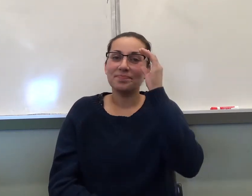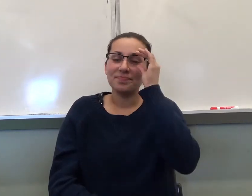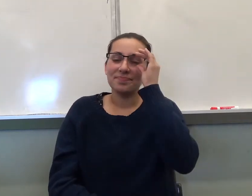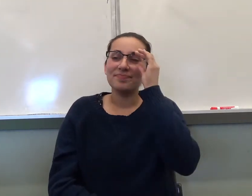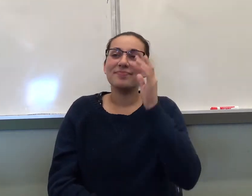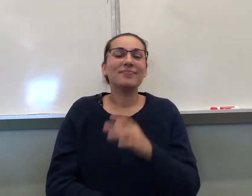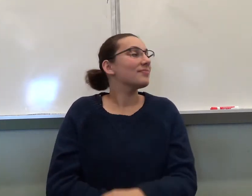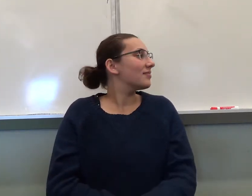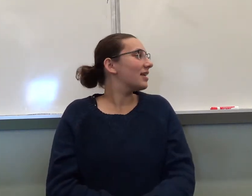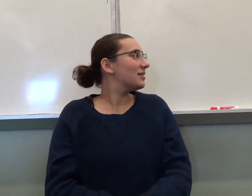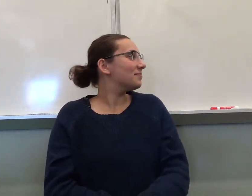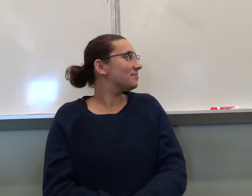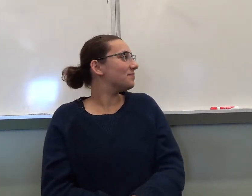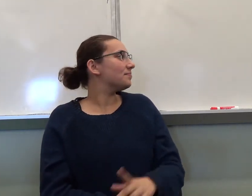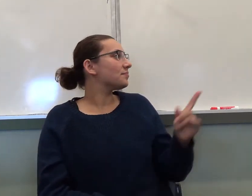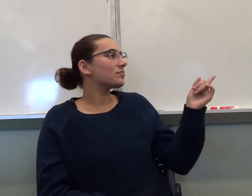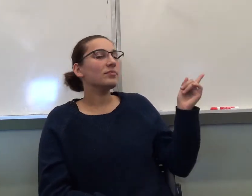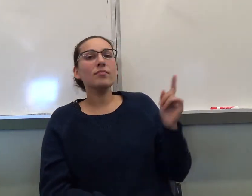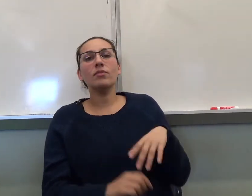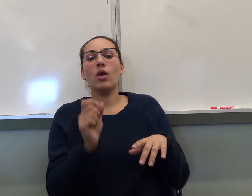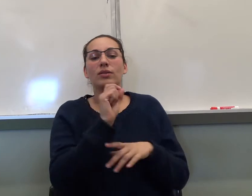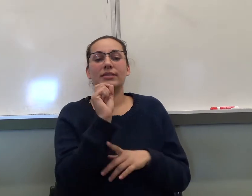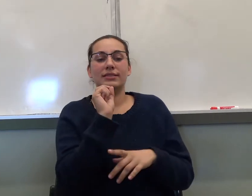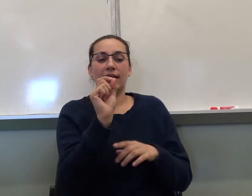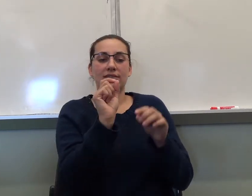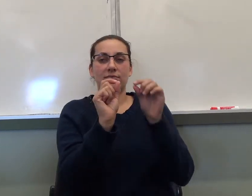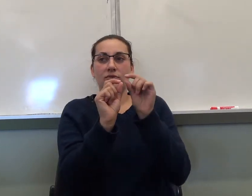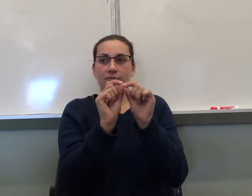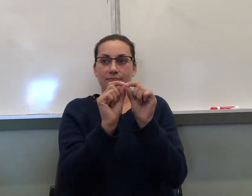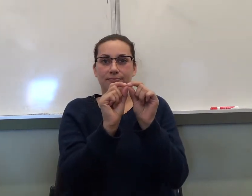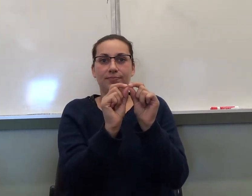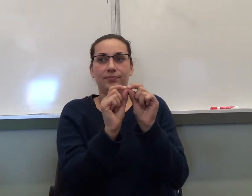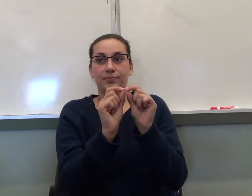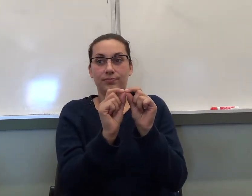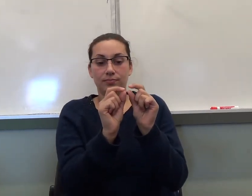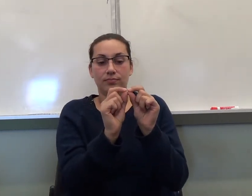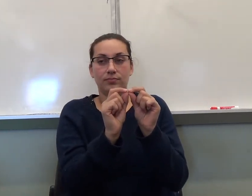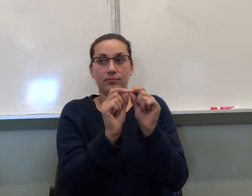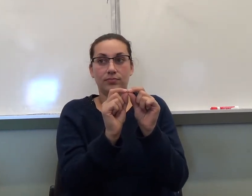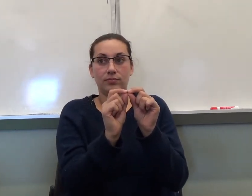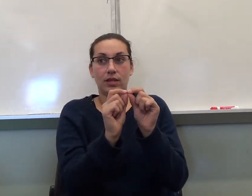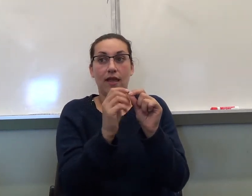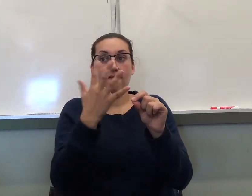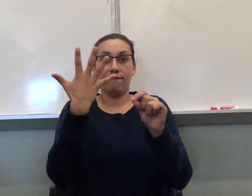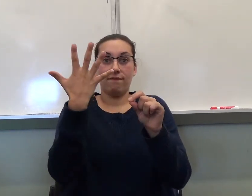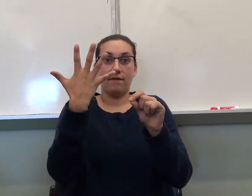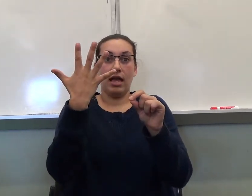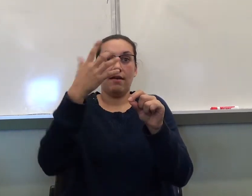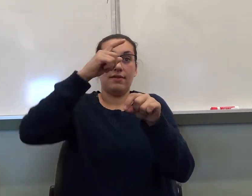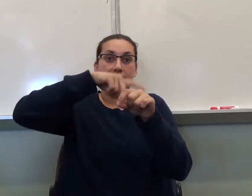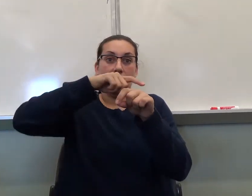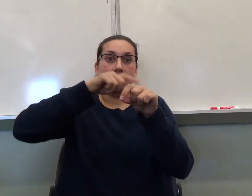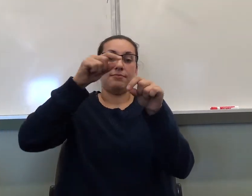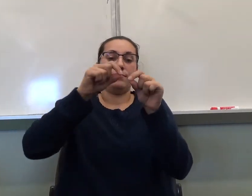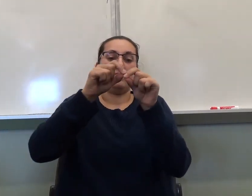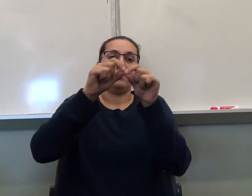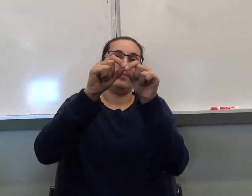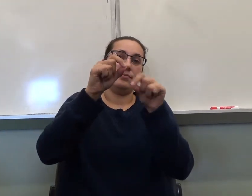decimal point, it's just to the right of that far right 0, and go 5 to the left.